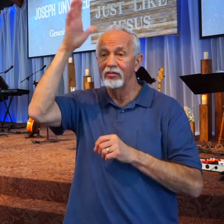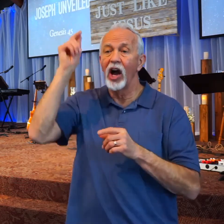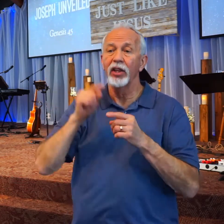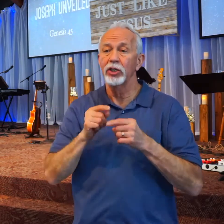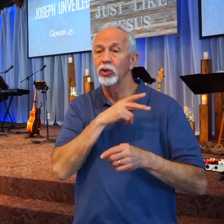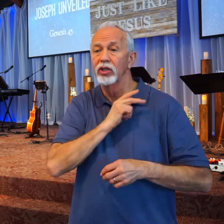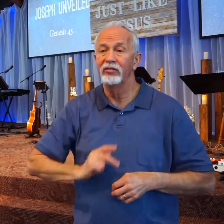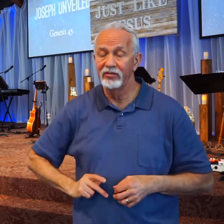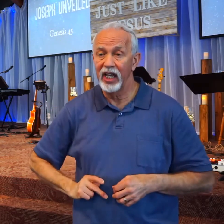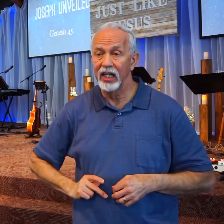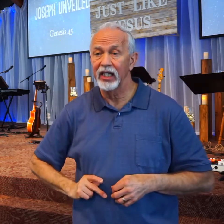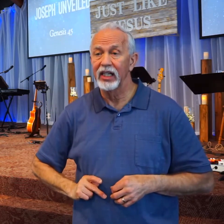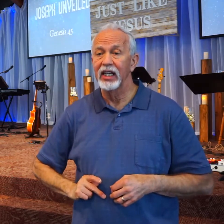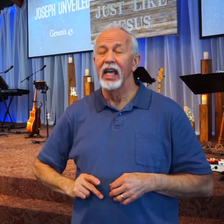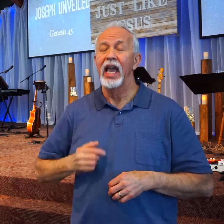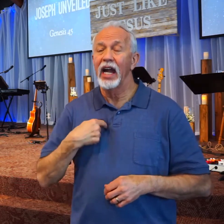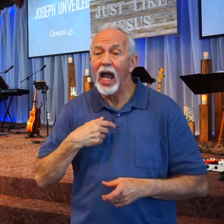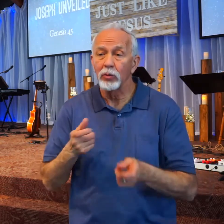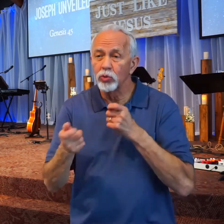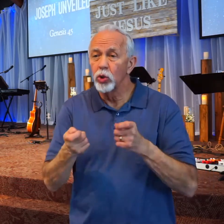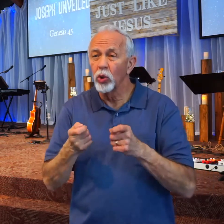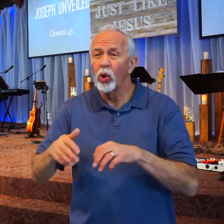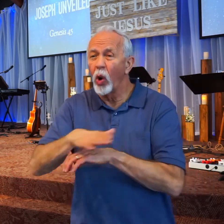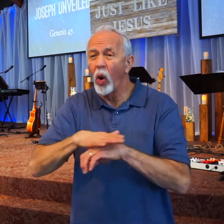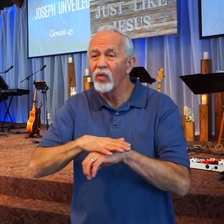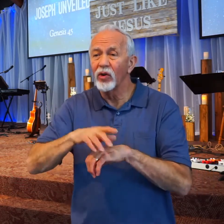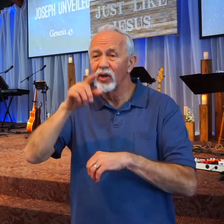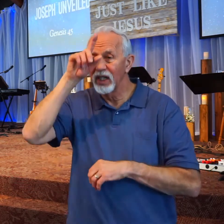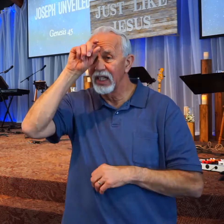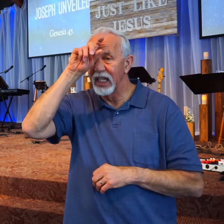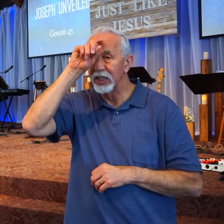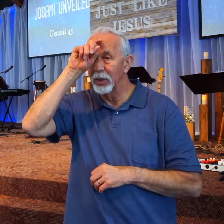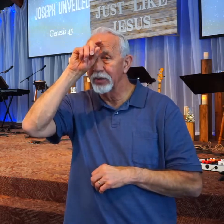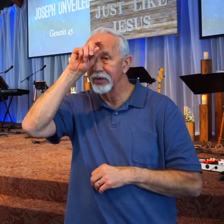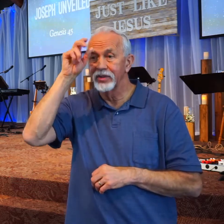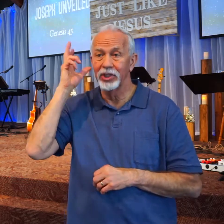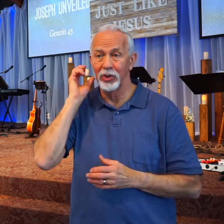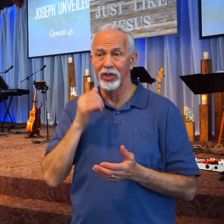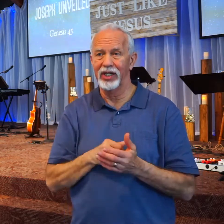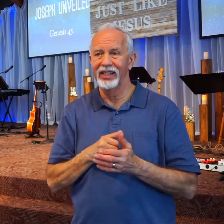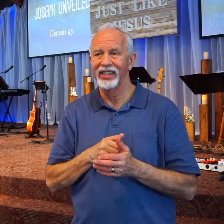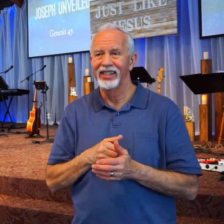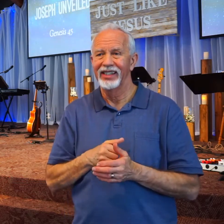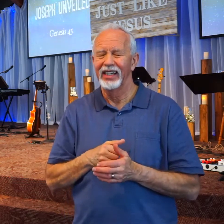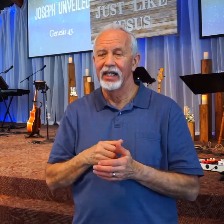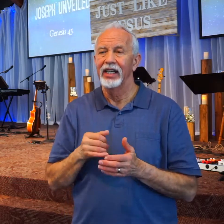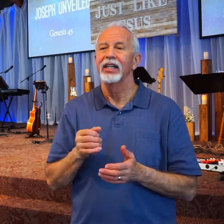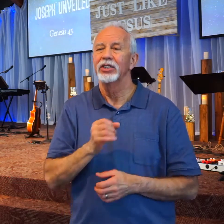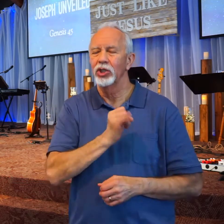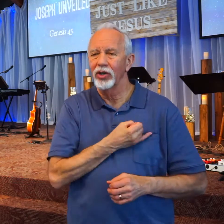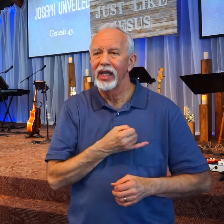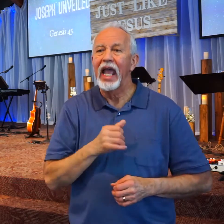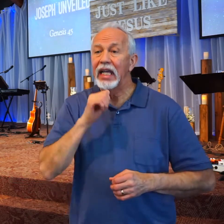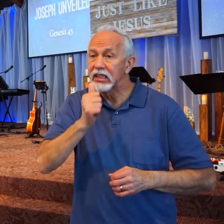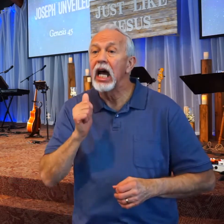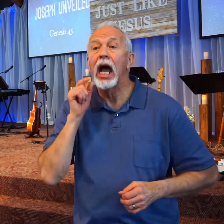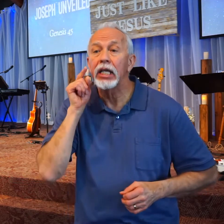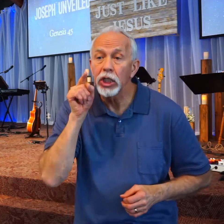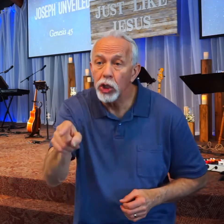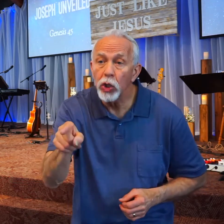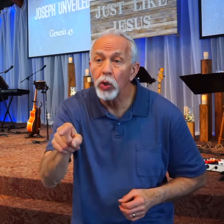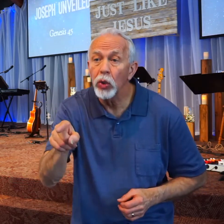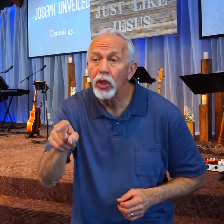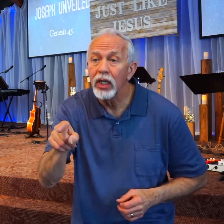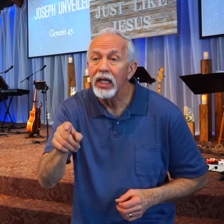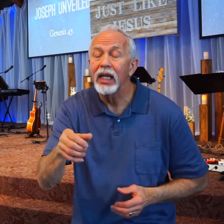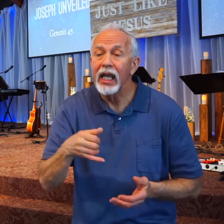his entire household, and ruler over the land of Egypt. Do you hear it? He's saying, it wasn't you.